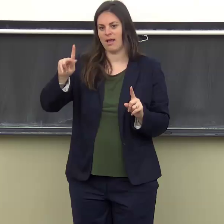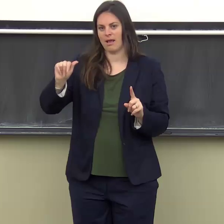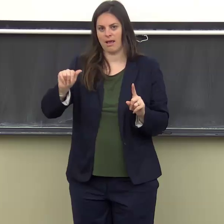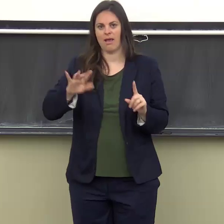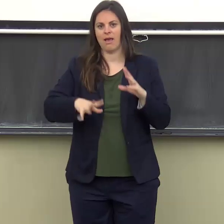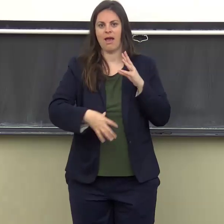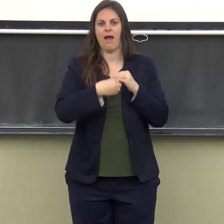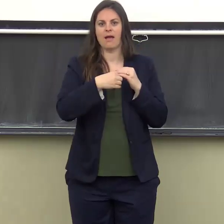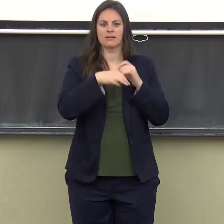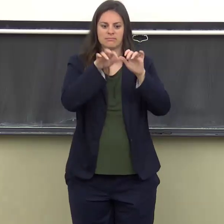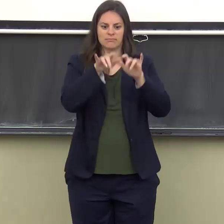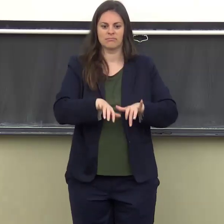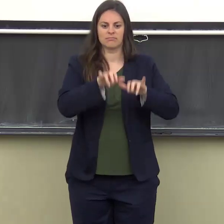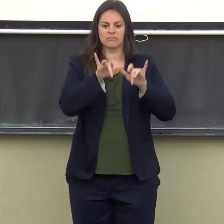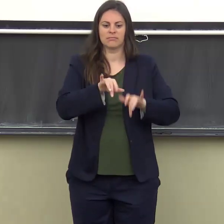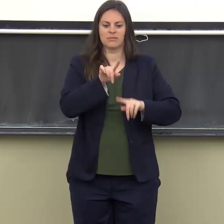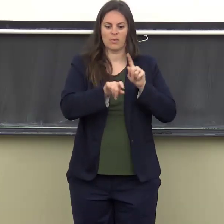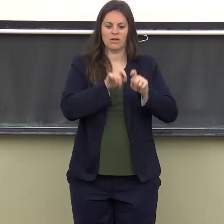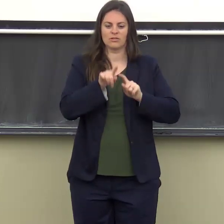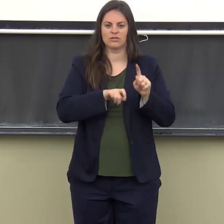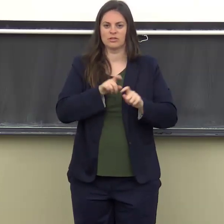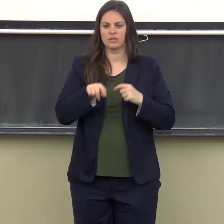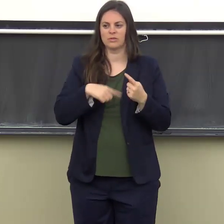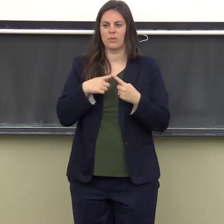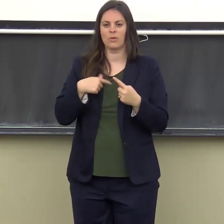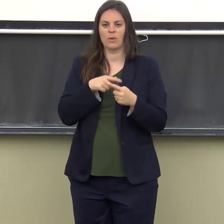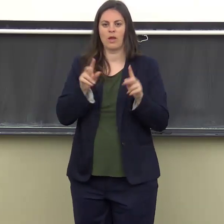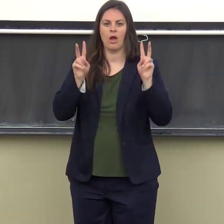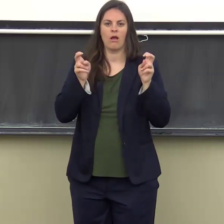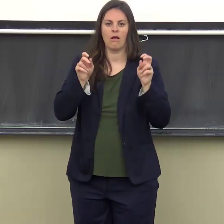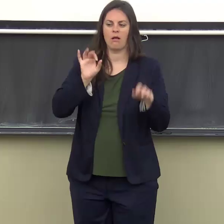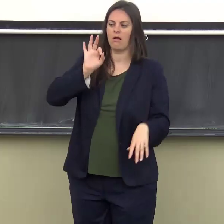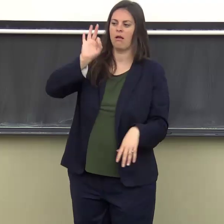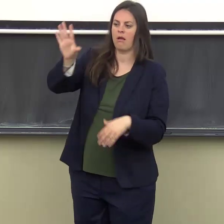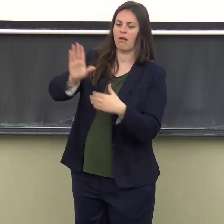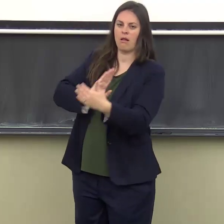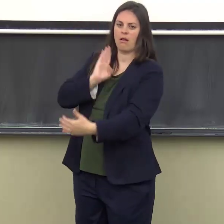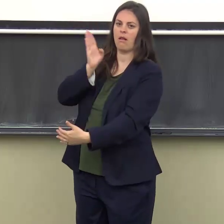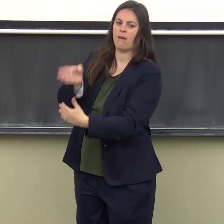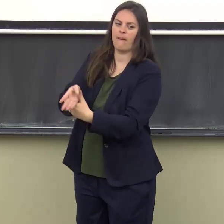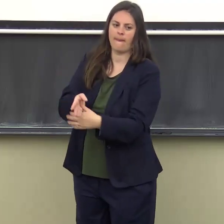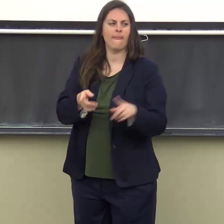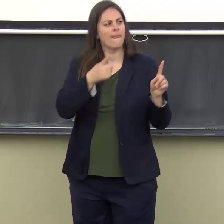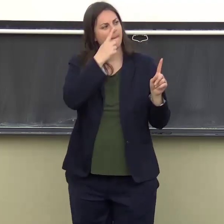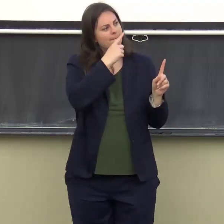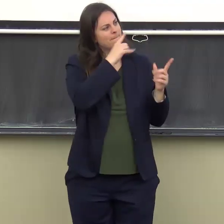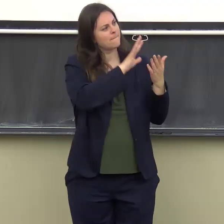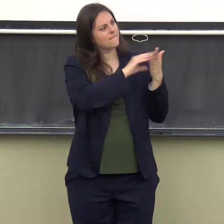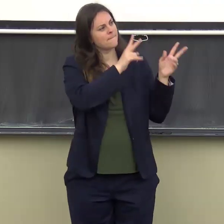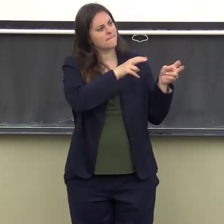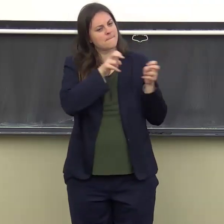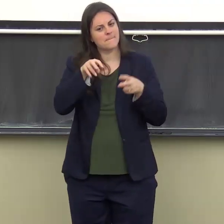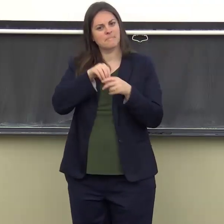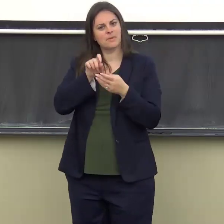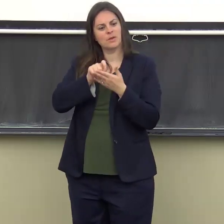ask that when we are putting those sand in the gears. And can you copy them into the notebook?